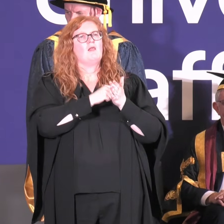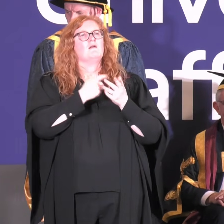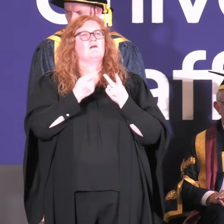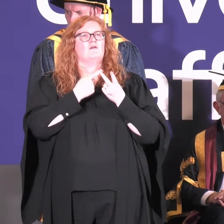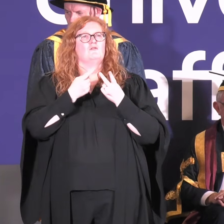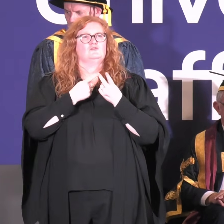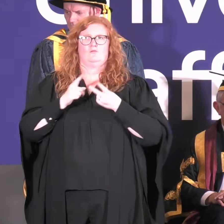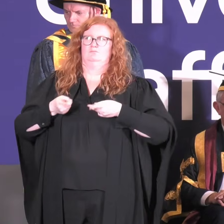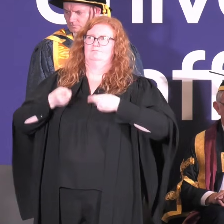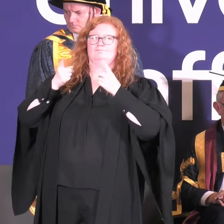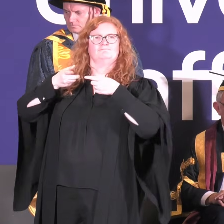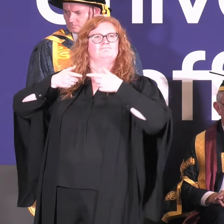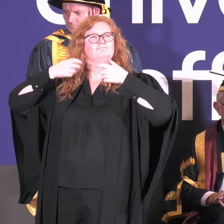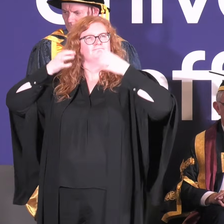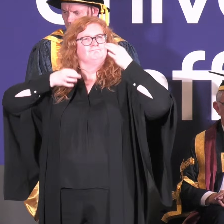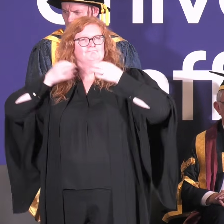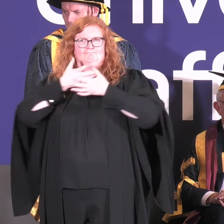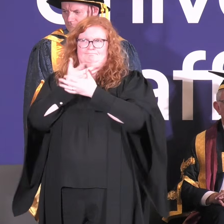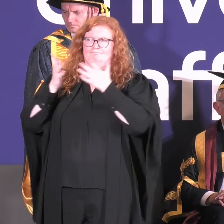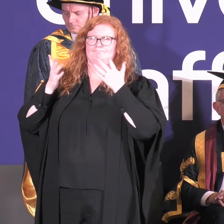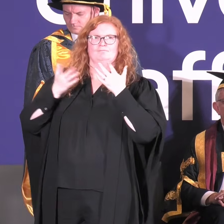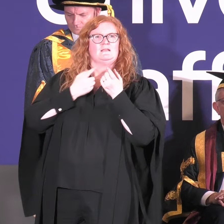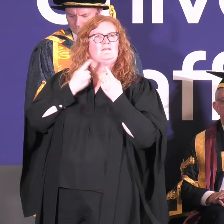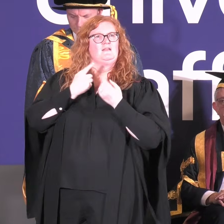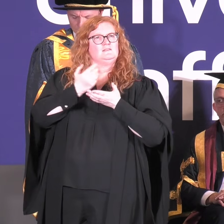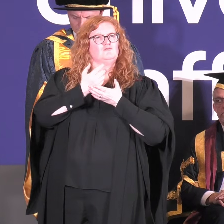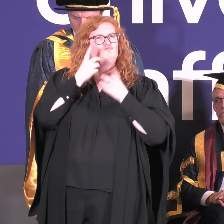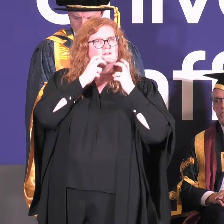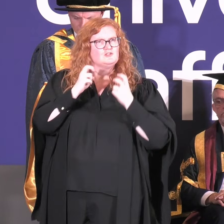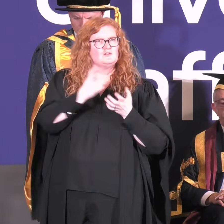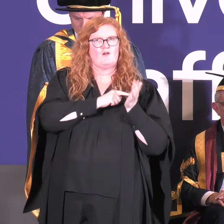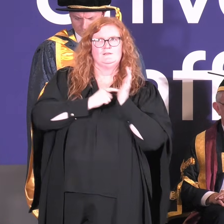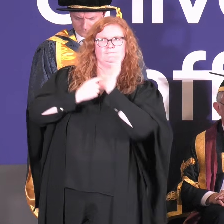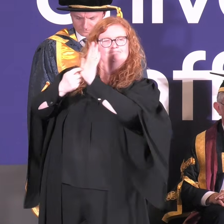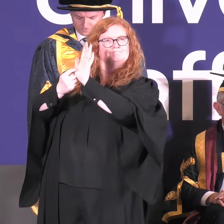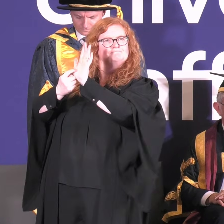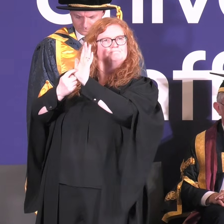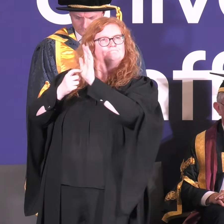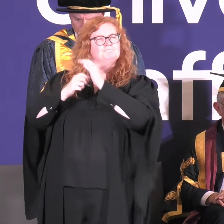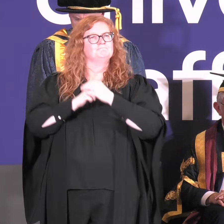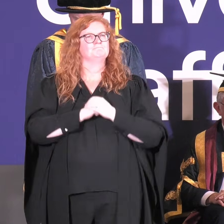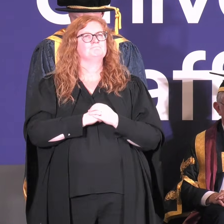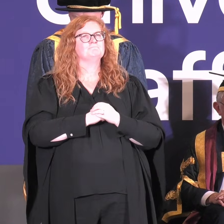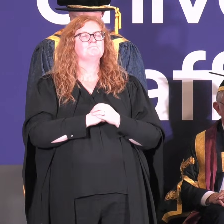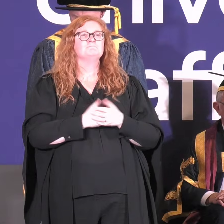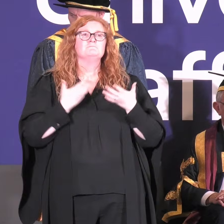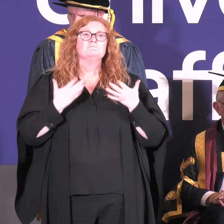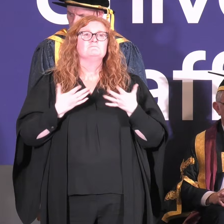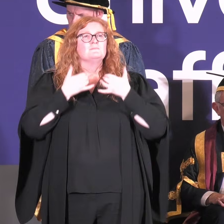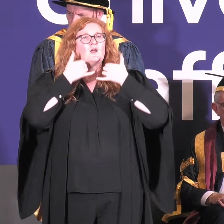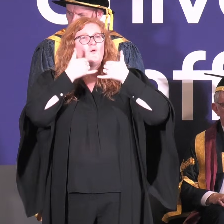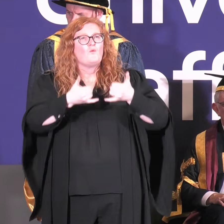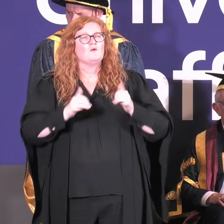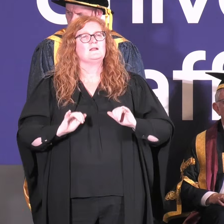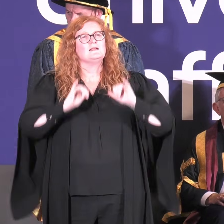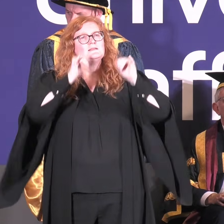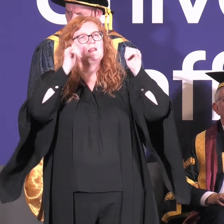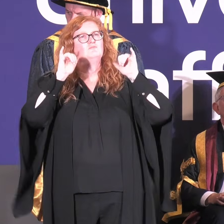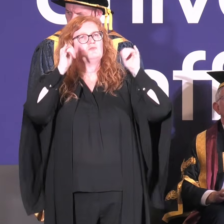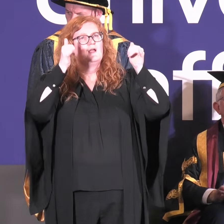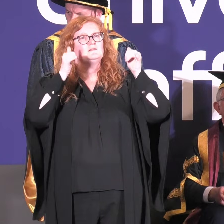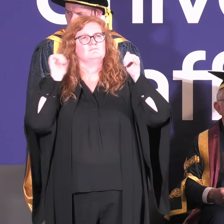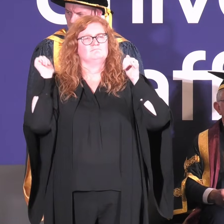other policymakers on the findings of his own research. Today's award celebrates